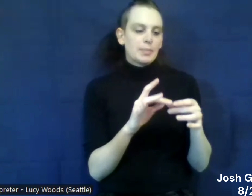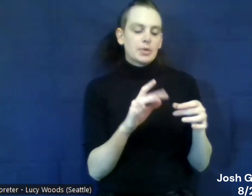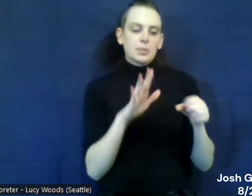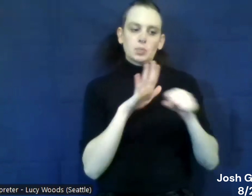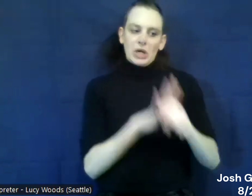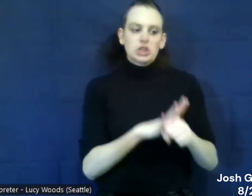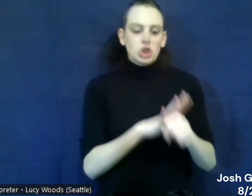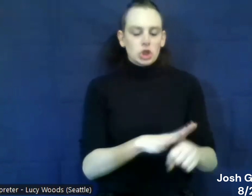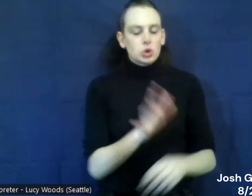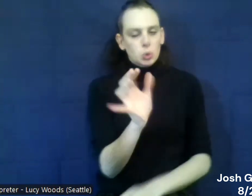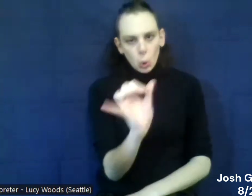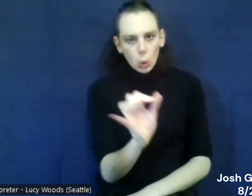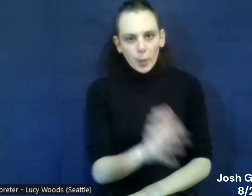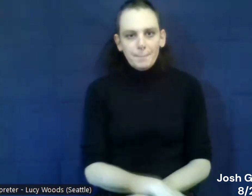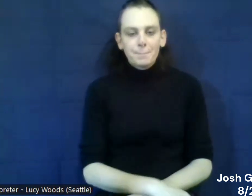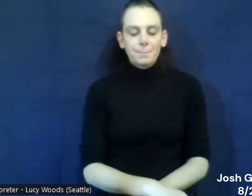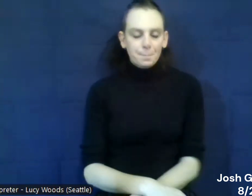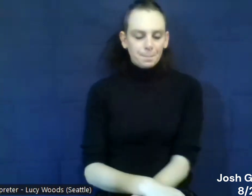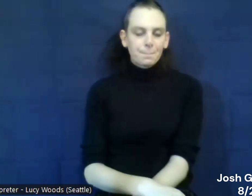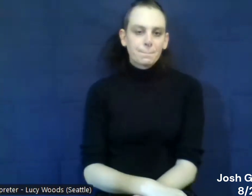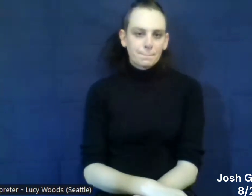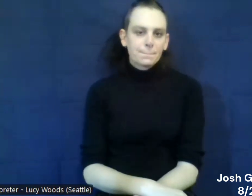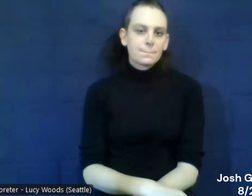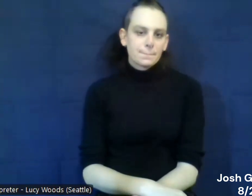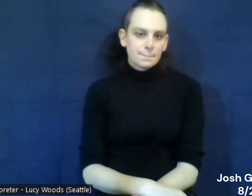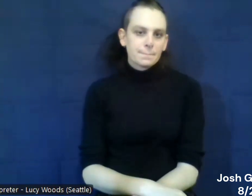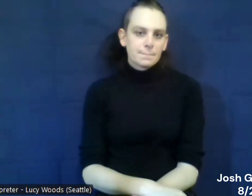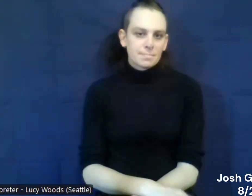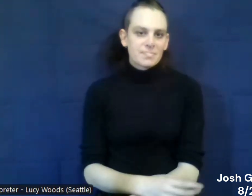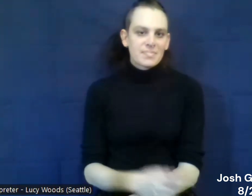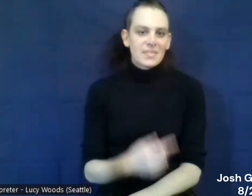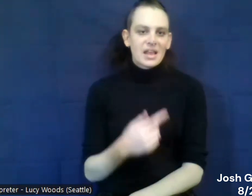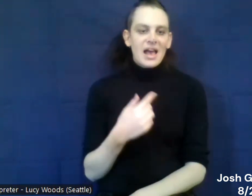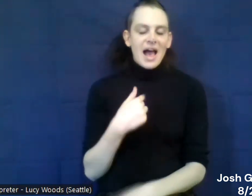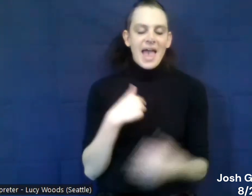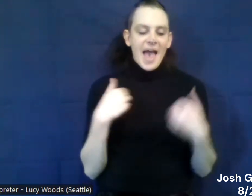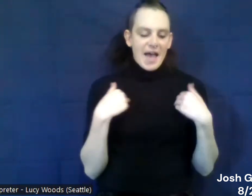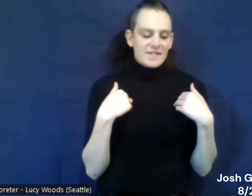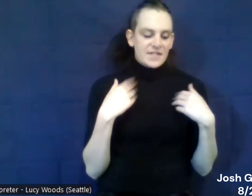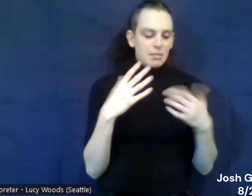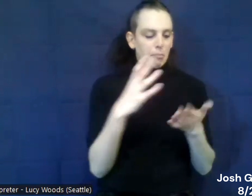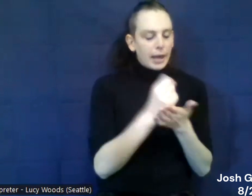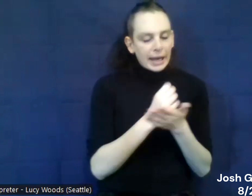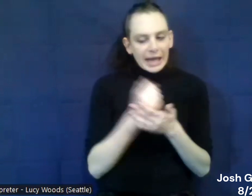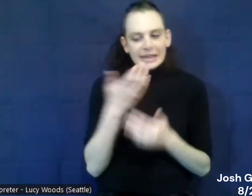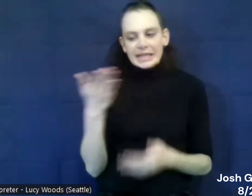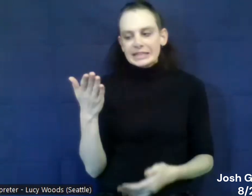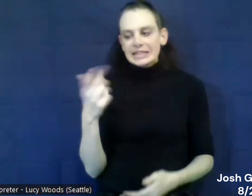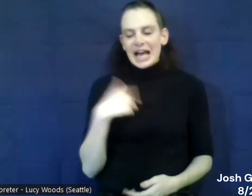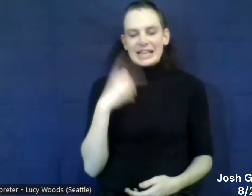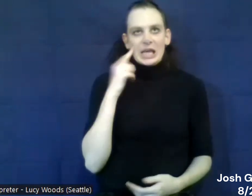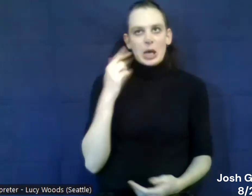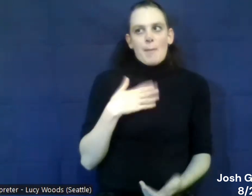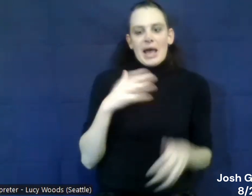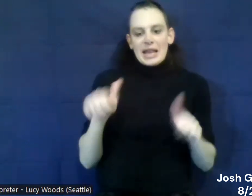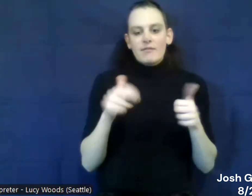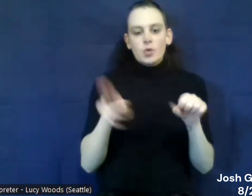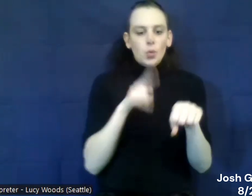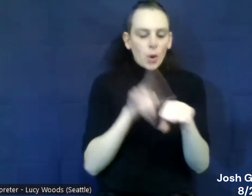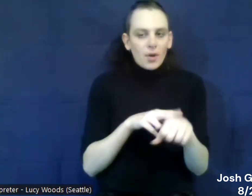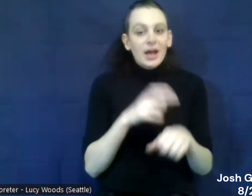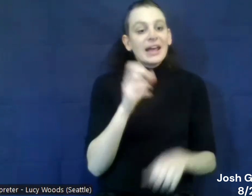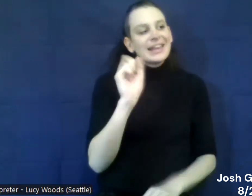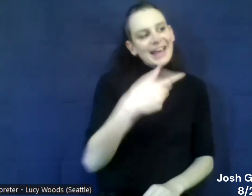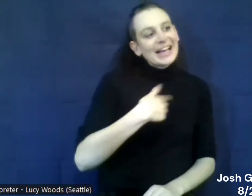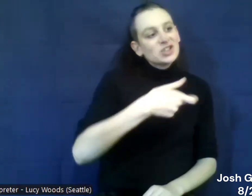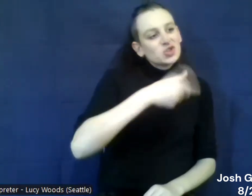I thought made, you know, my life normal. I said, yeah, I drink a lot, but I have a job, or I'm